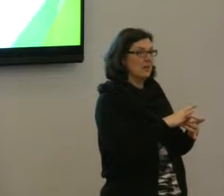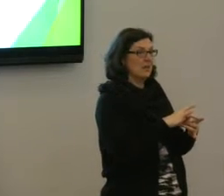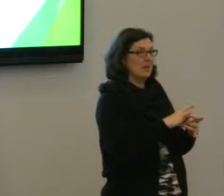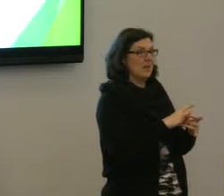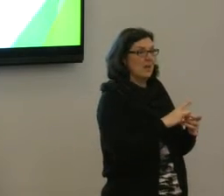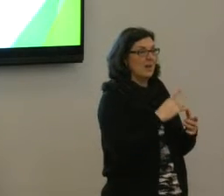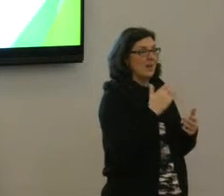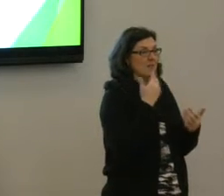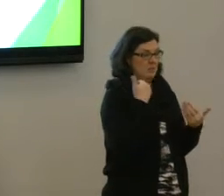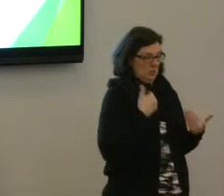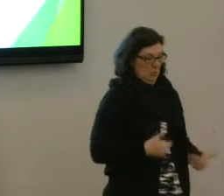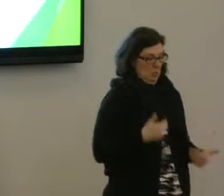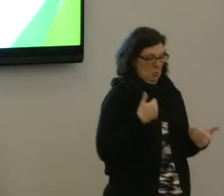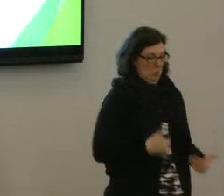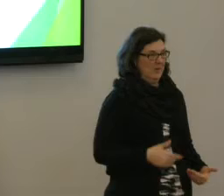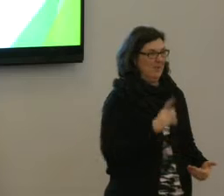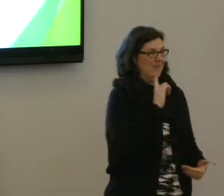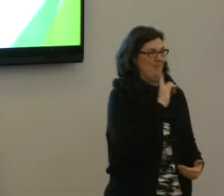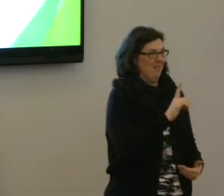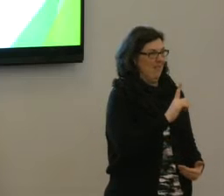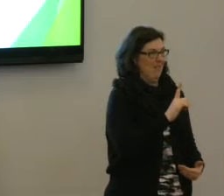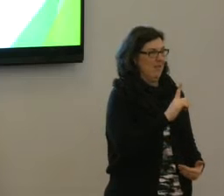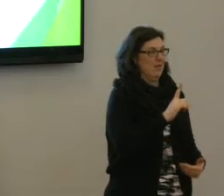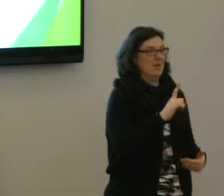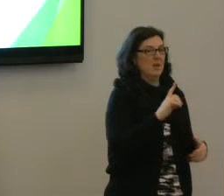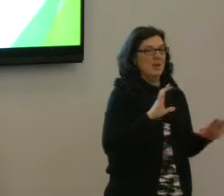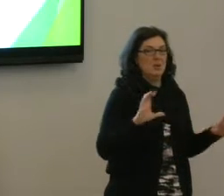are, and being who we say to be, and practicing what we preach?